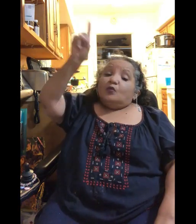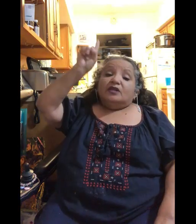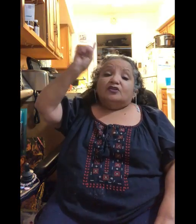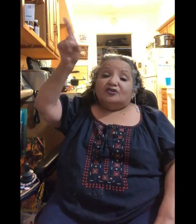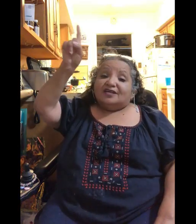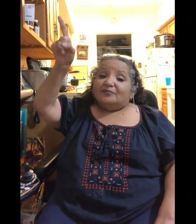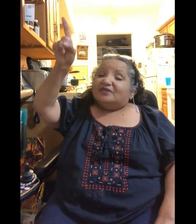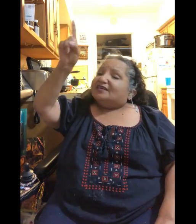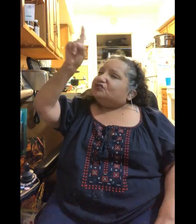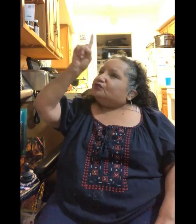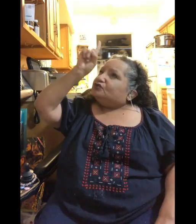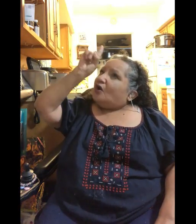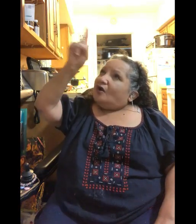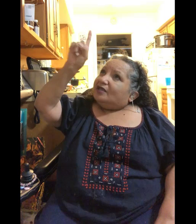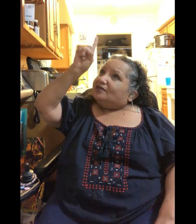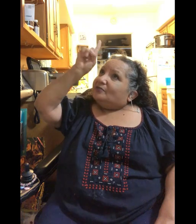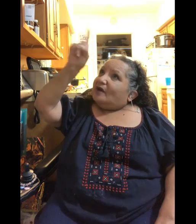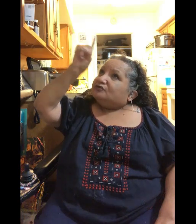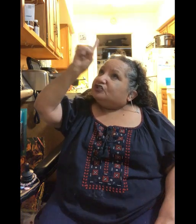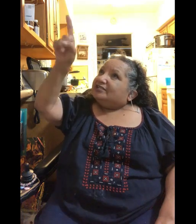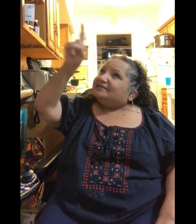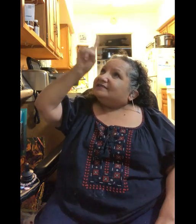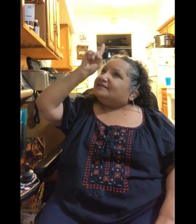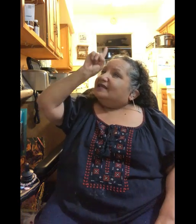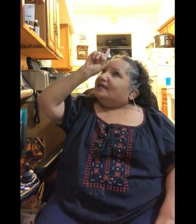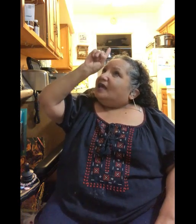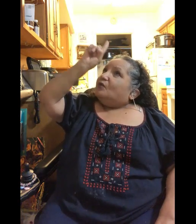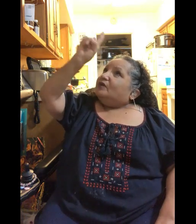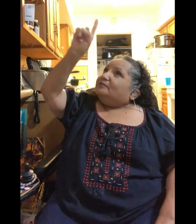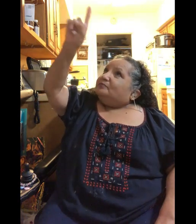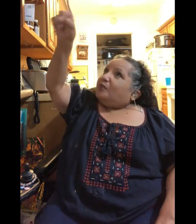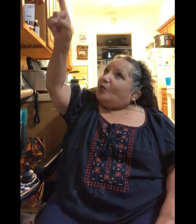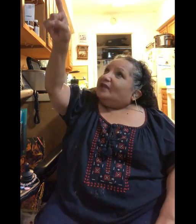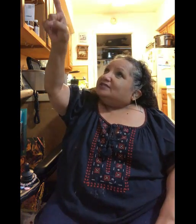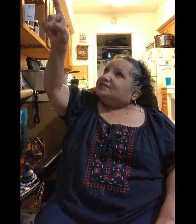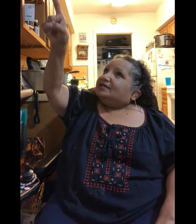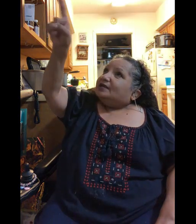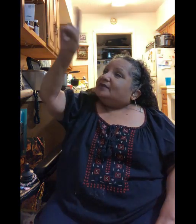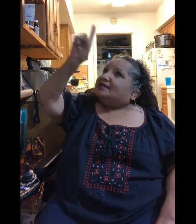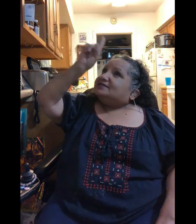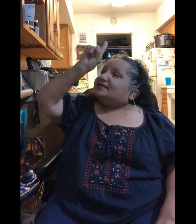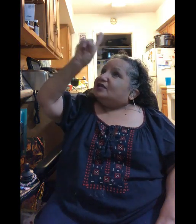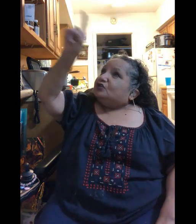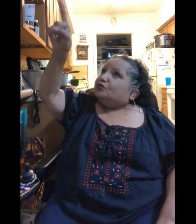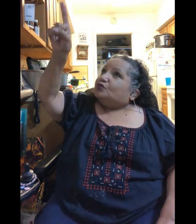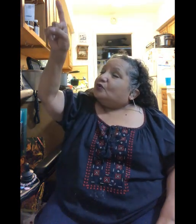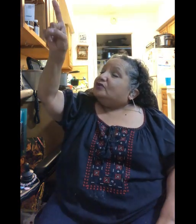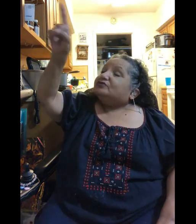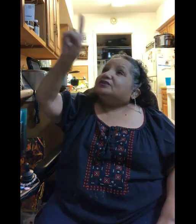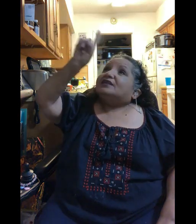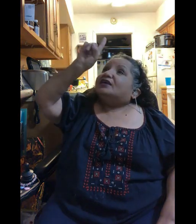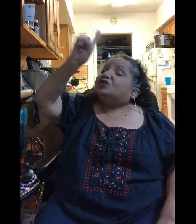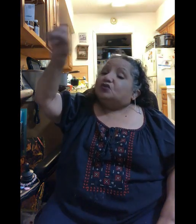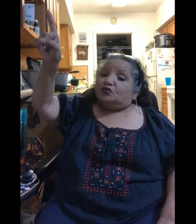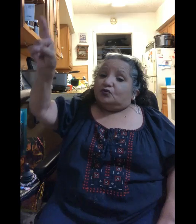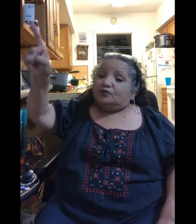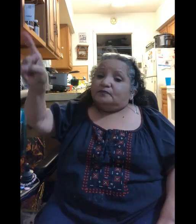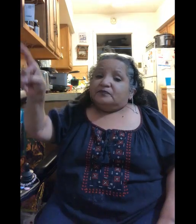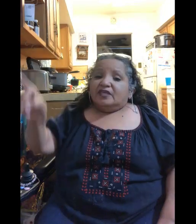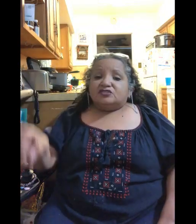we look up because we're talking about Jesus and we point to him and say you. Lord, there's none like you. So